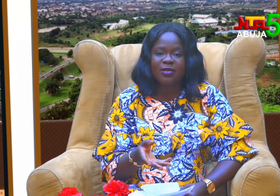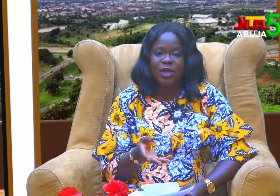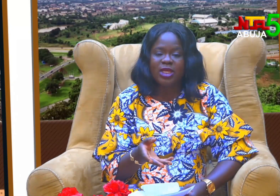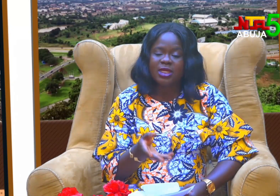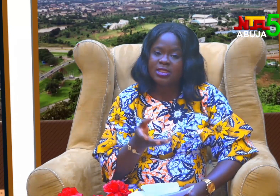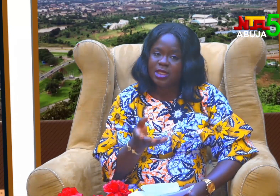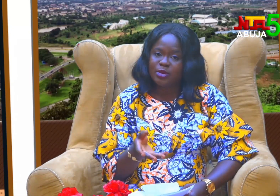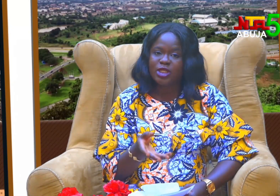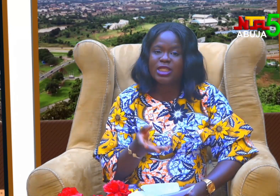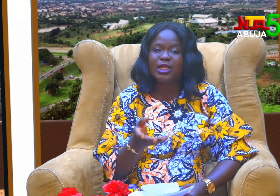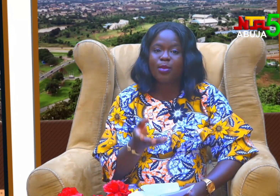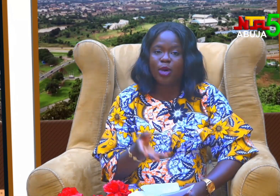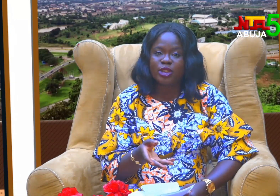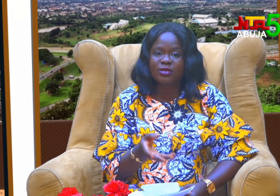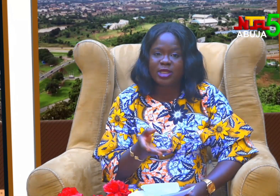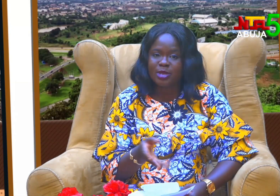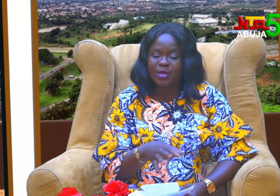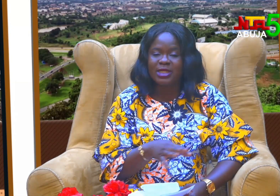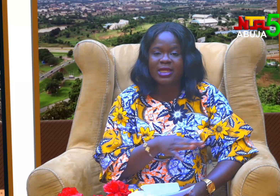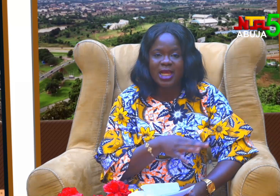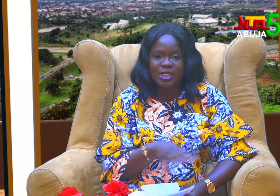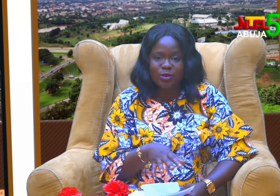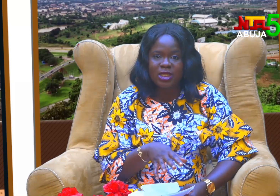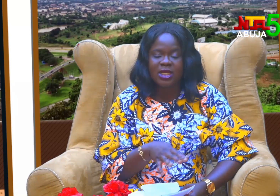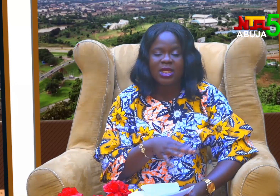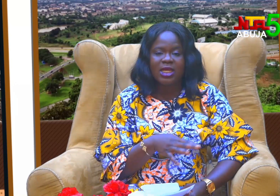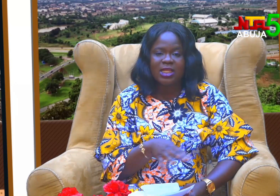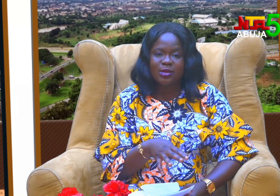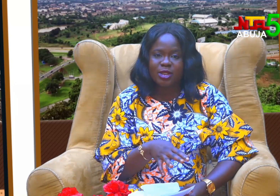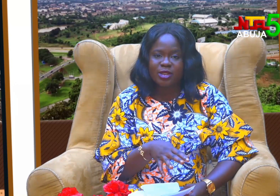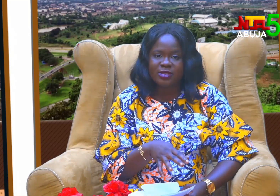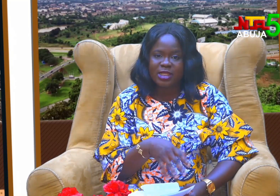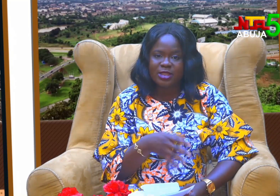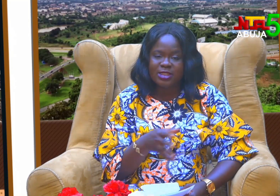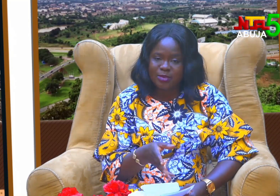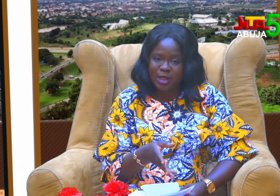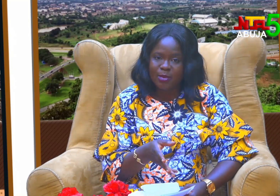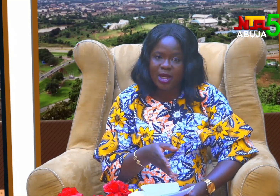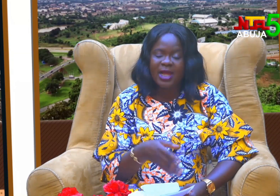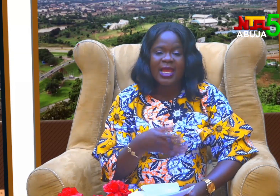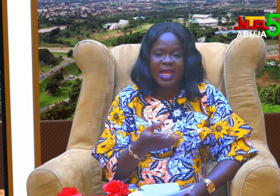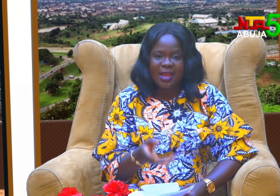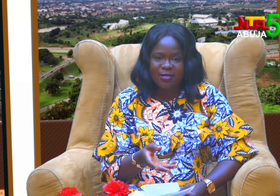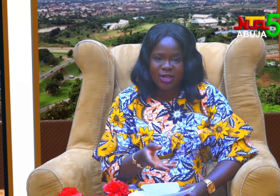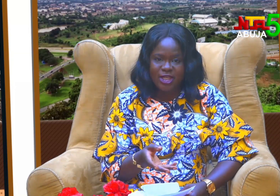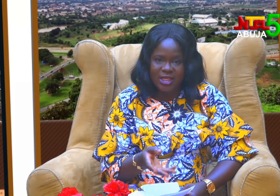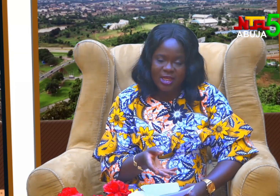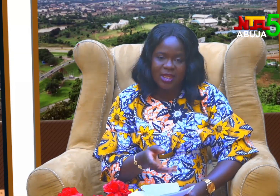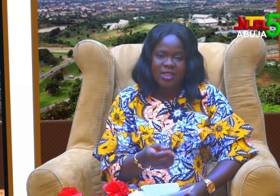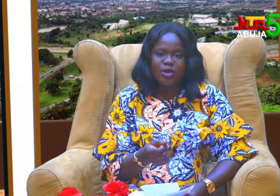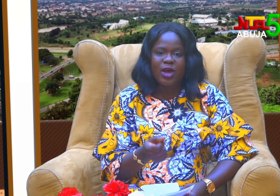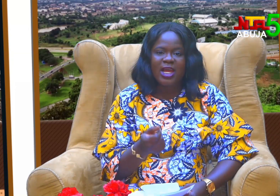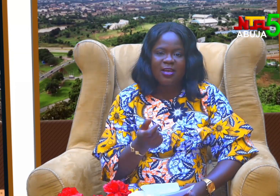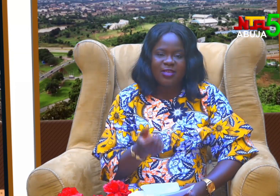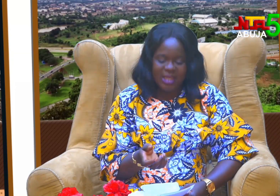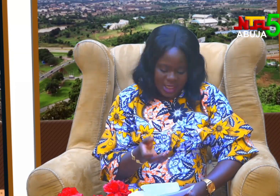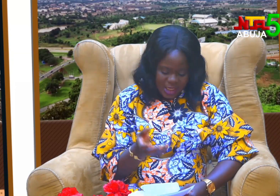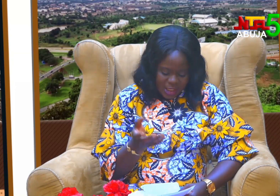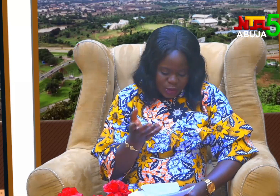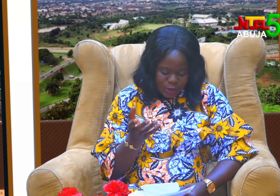week celebration in the month of September, the last week in the month of September every year. So I have here two